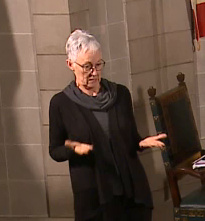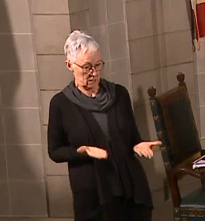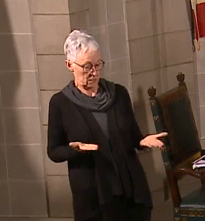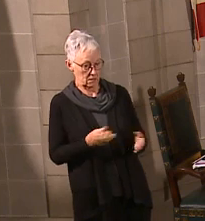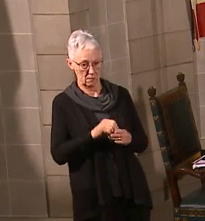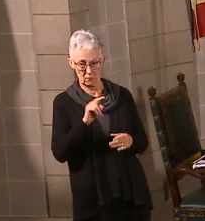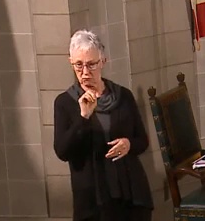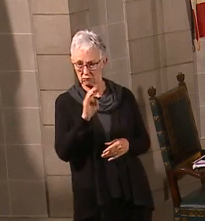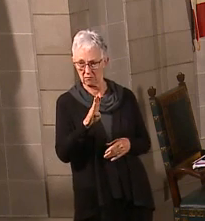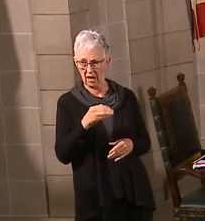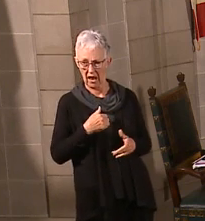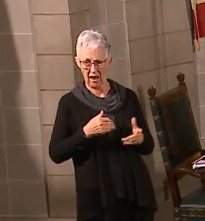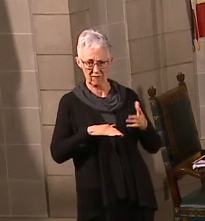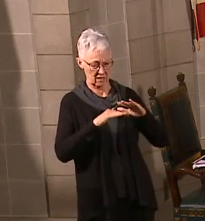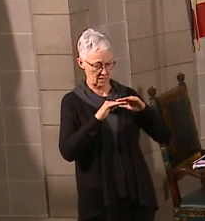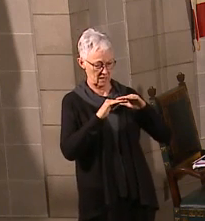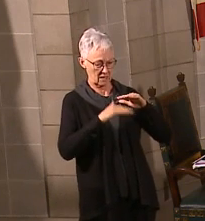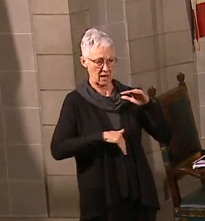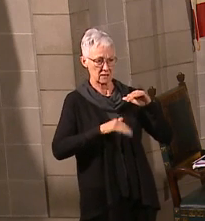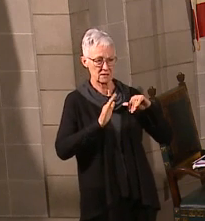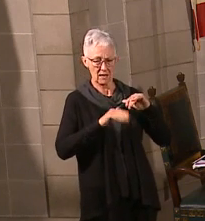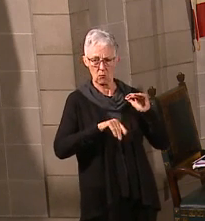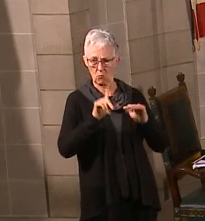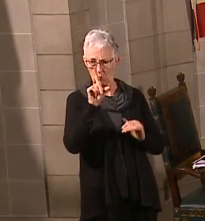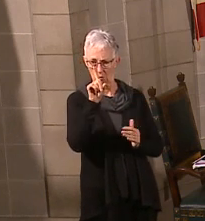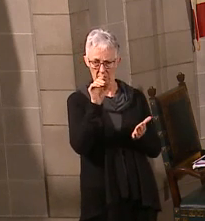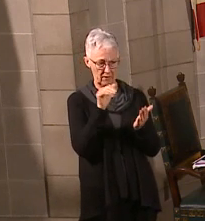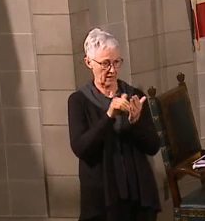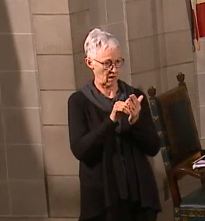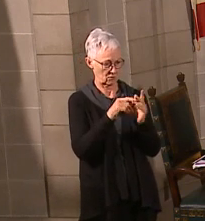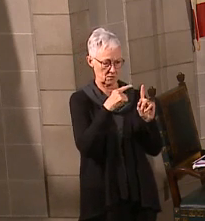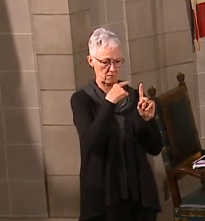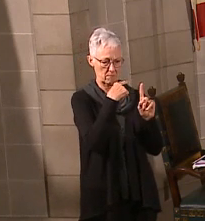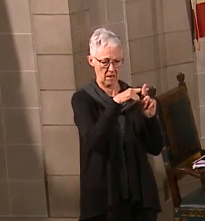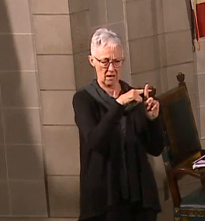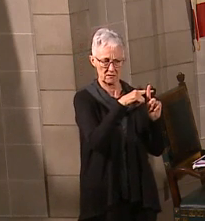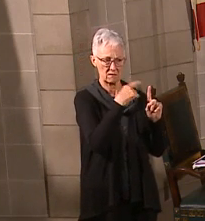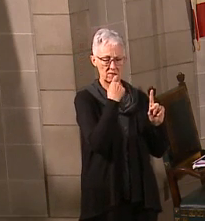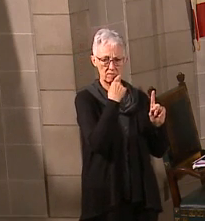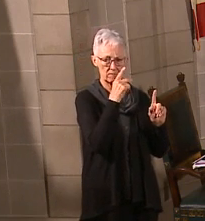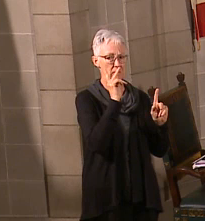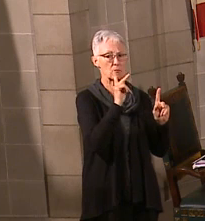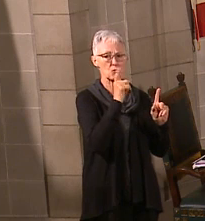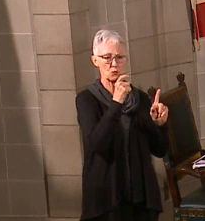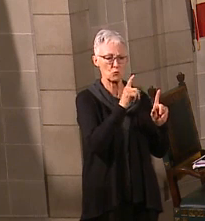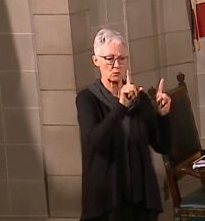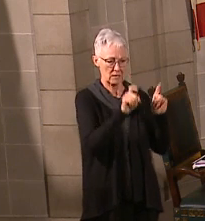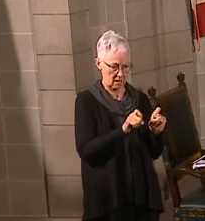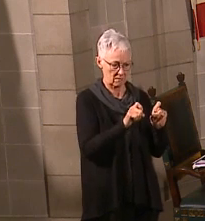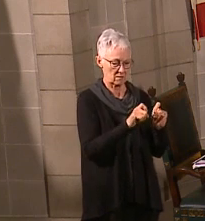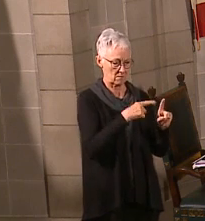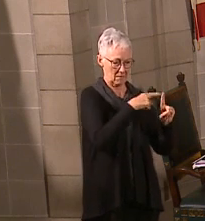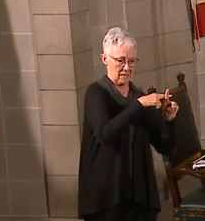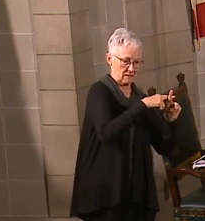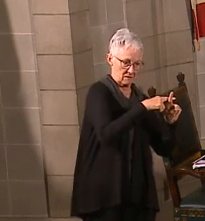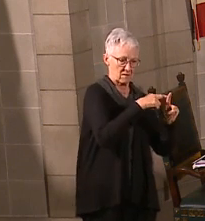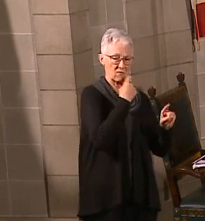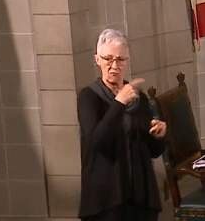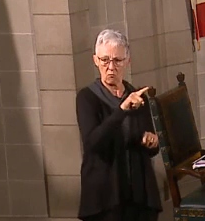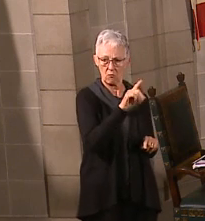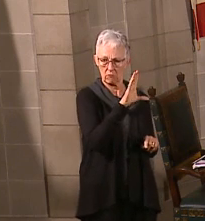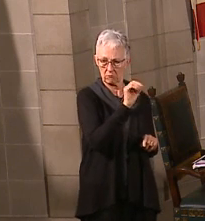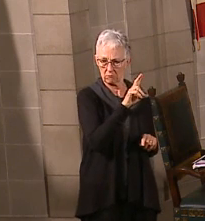1,000 reported positives, going back to our first positive, March 6th, we have not been impacted here like